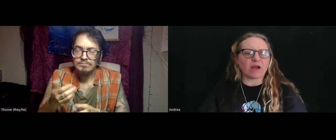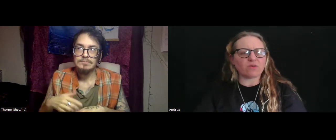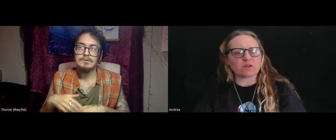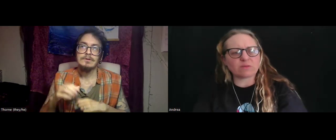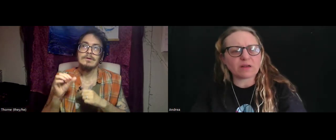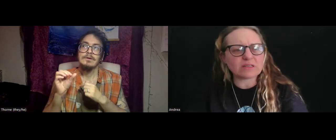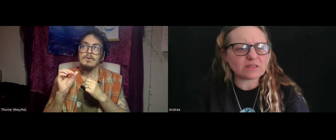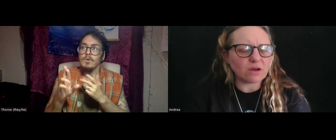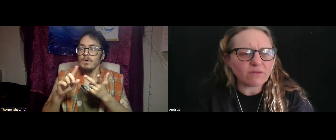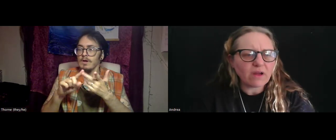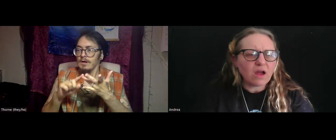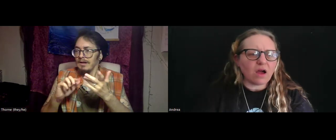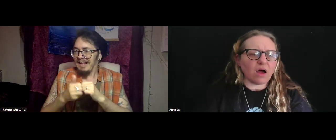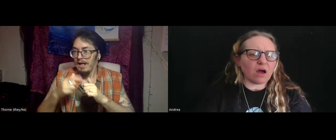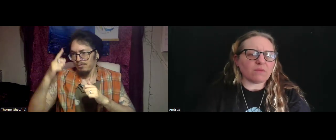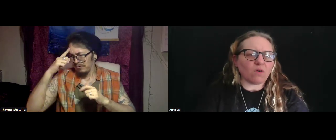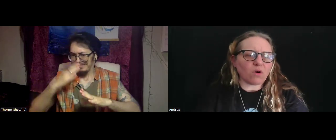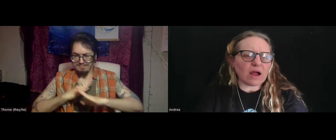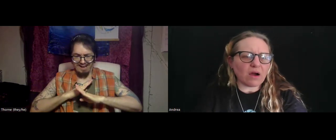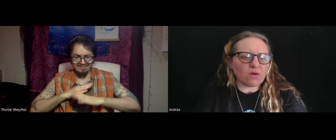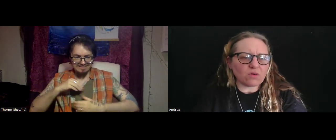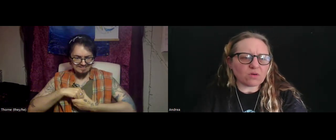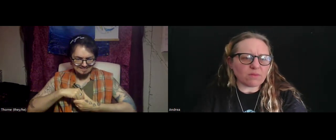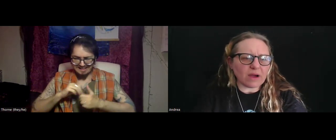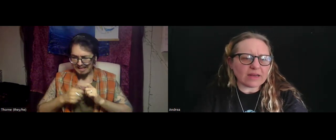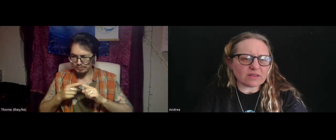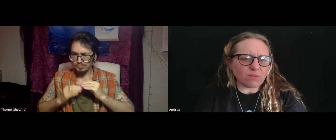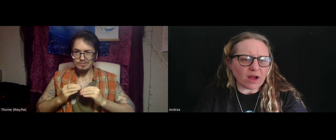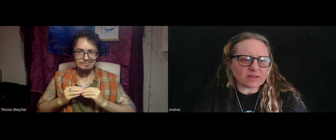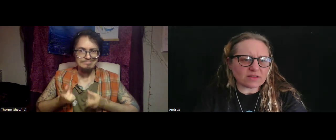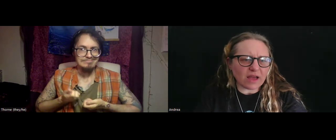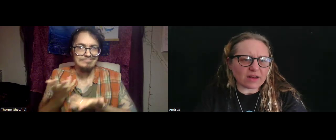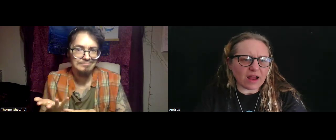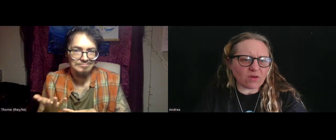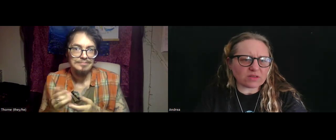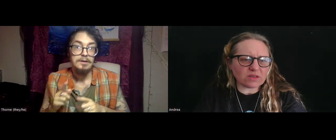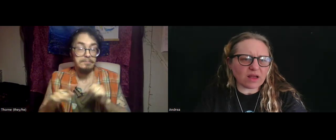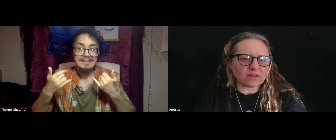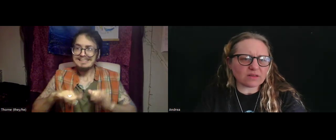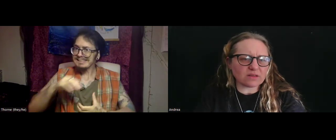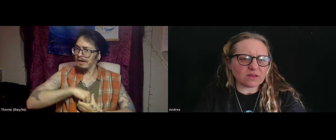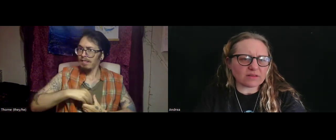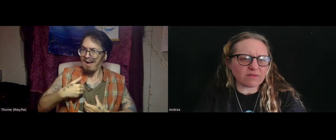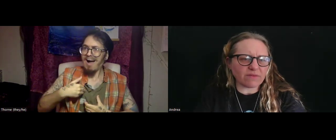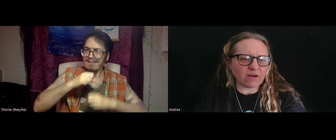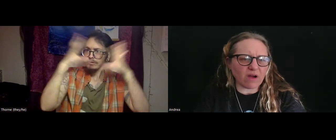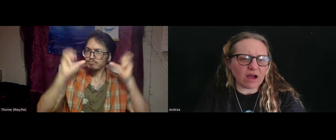how to express itself, or how the mind is blocked inside and how has to figure out how